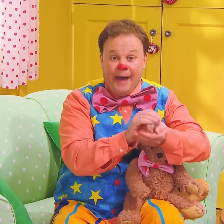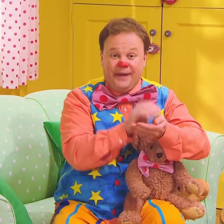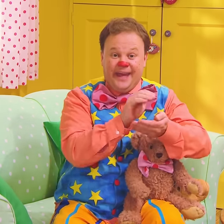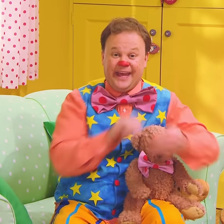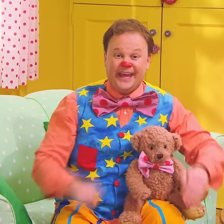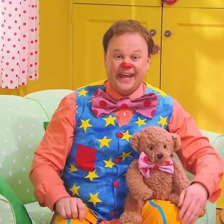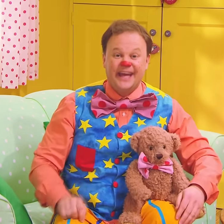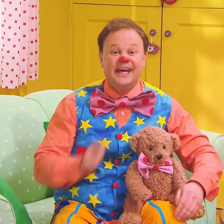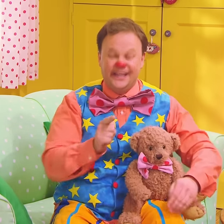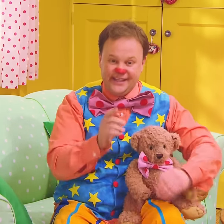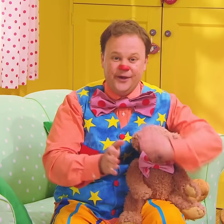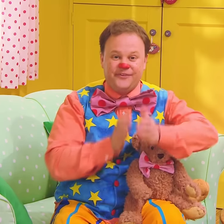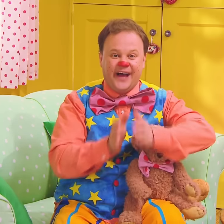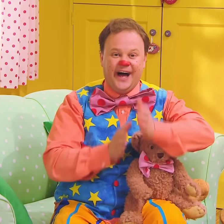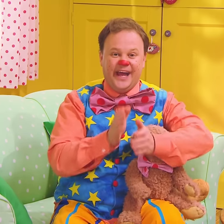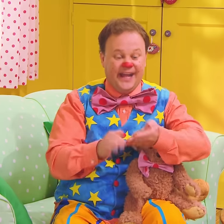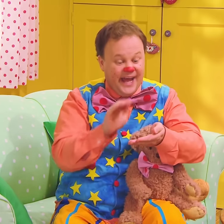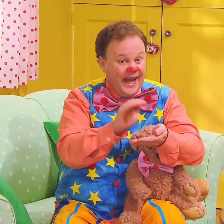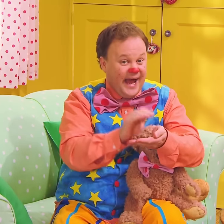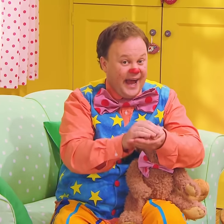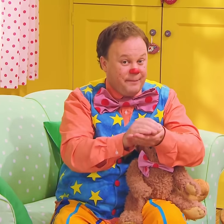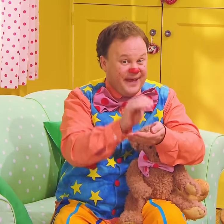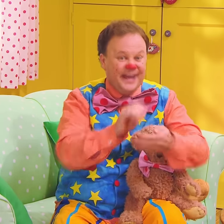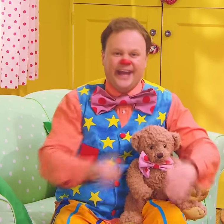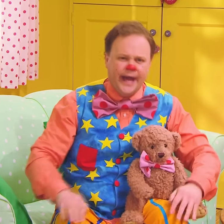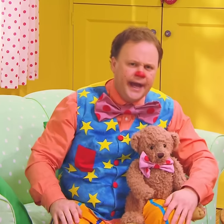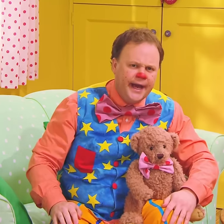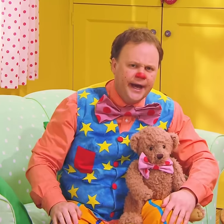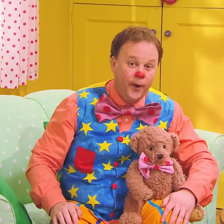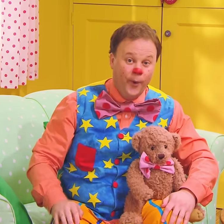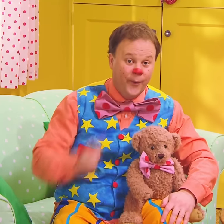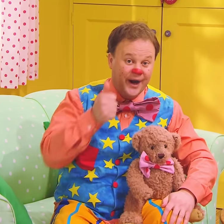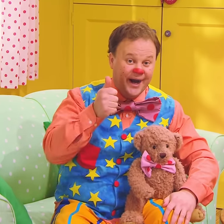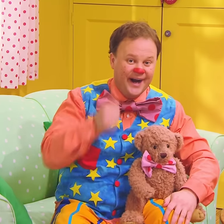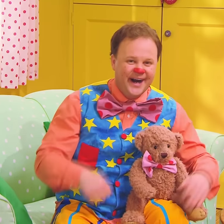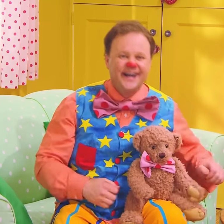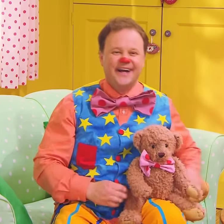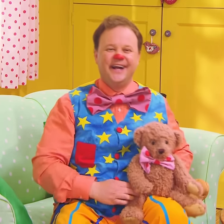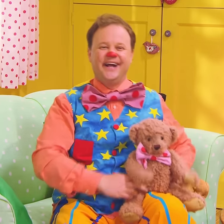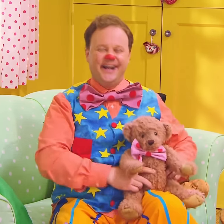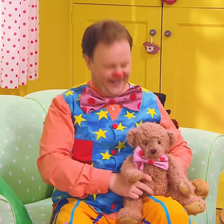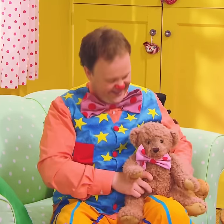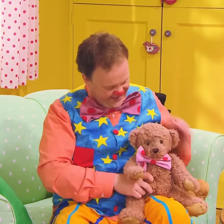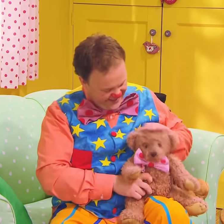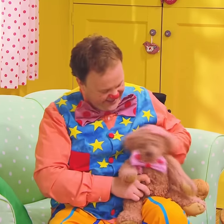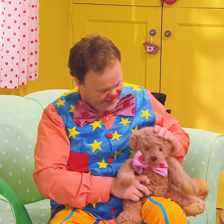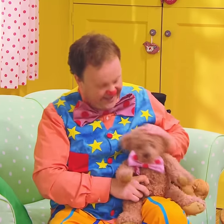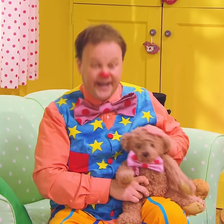Happy. You sign happy. Ooh. Thank you, Mr Tumble. You're